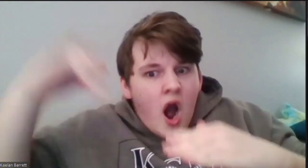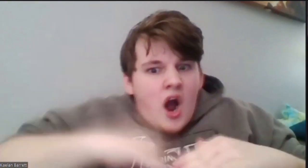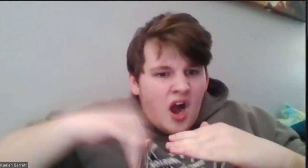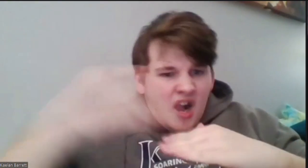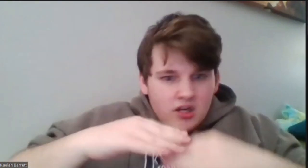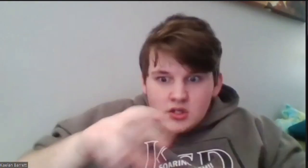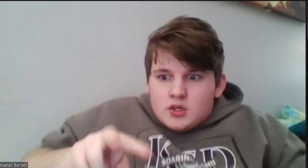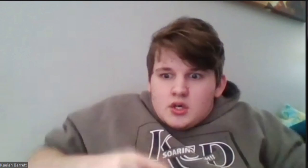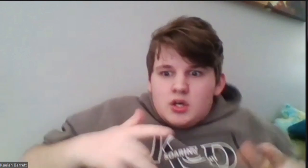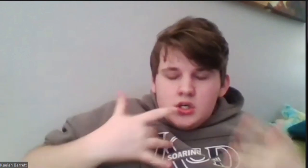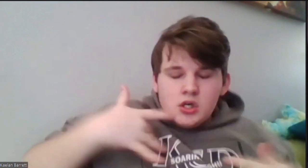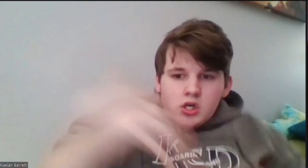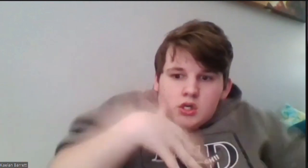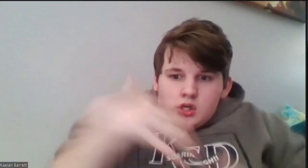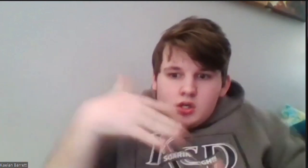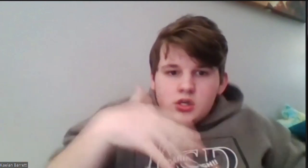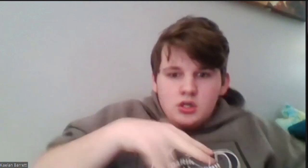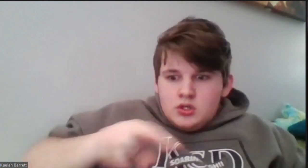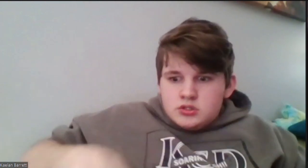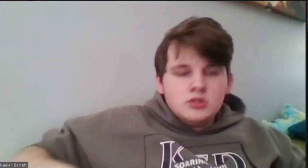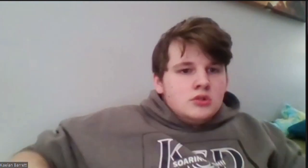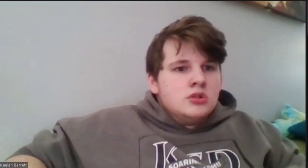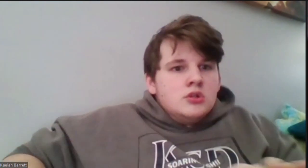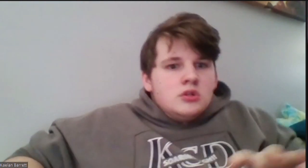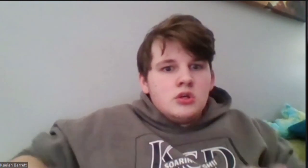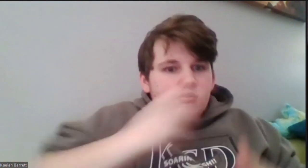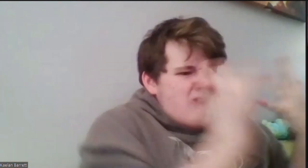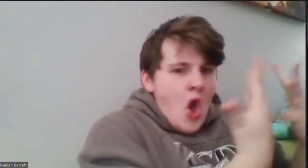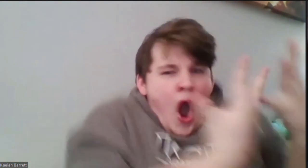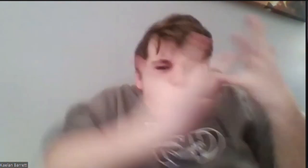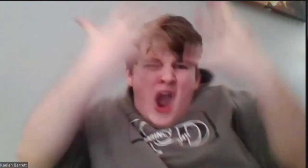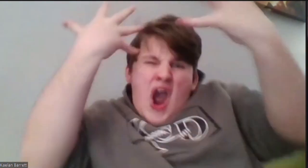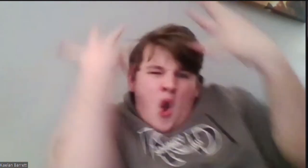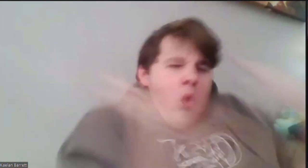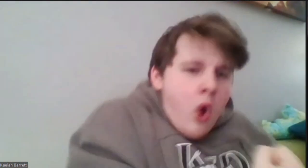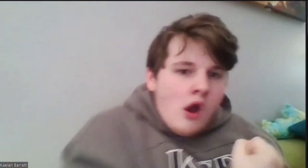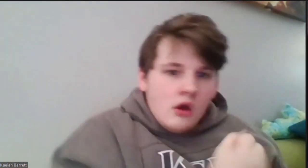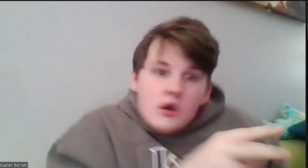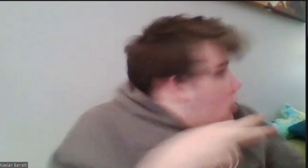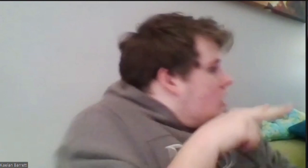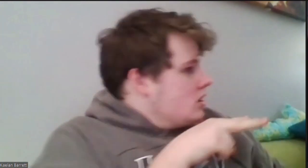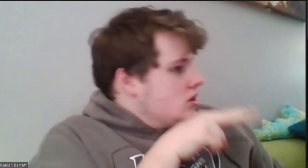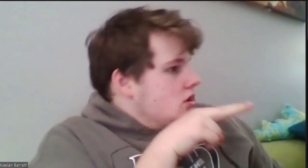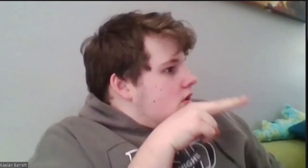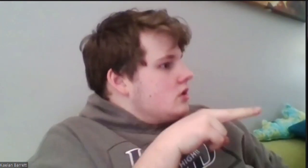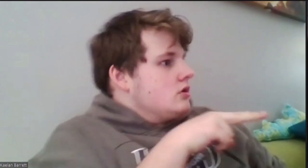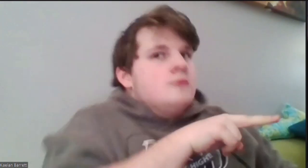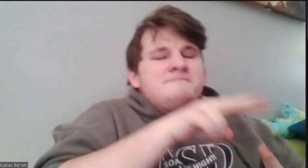breaks through the floor. And he's terrified at this point. Scared out of his wits. And